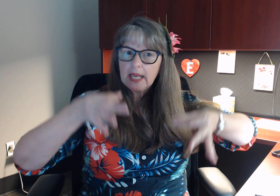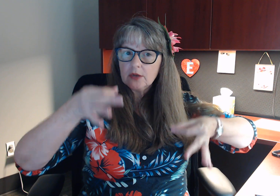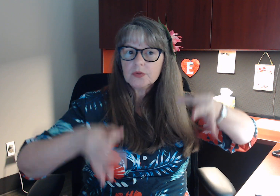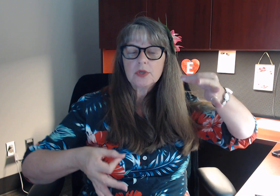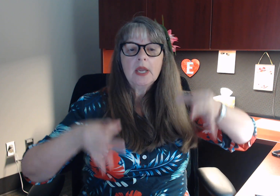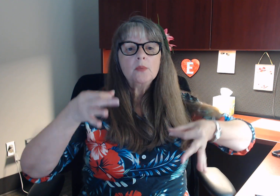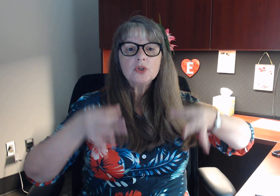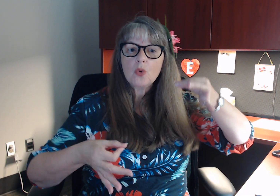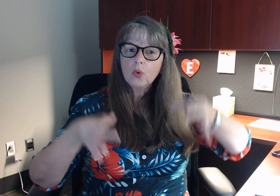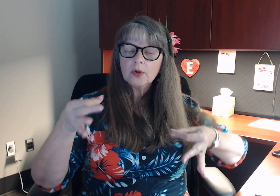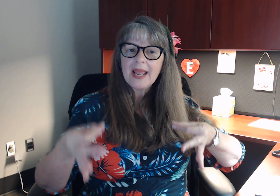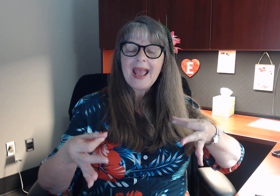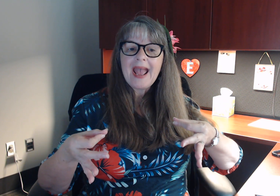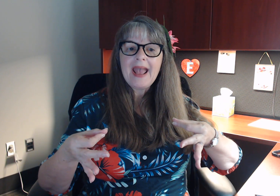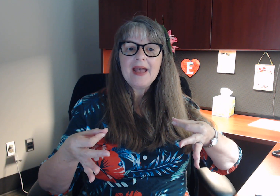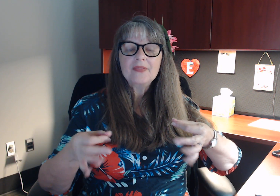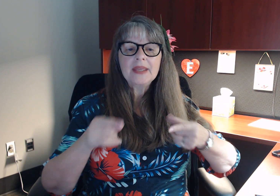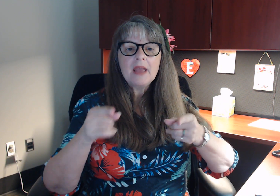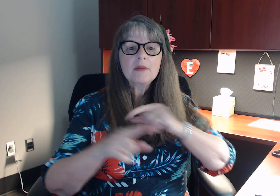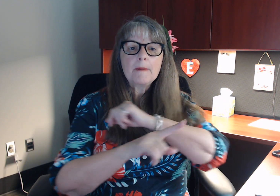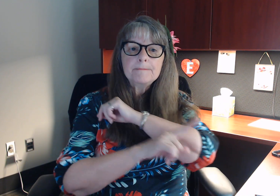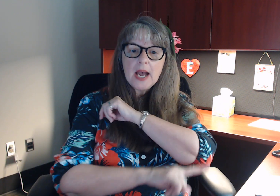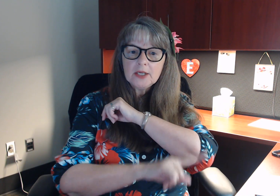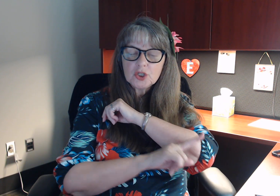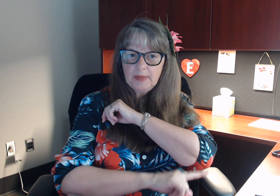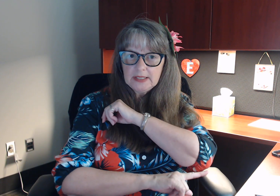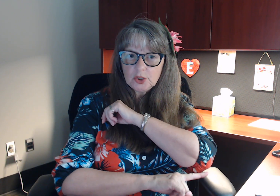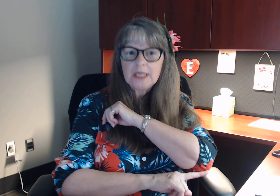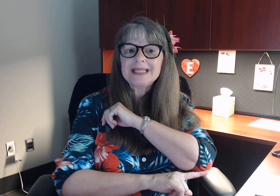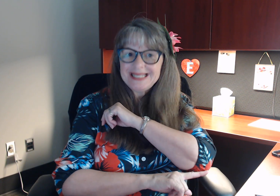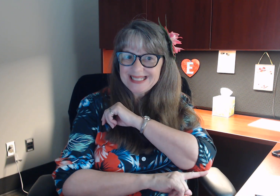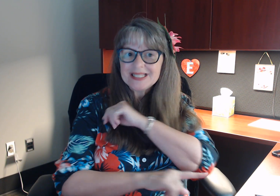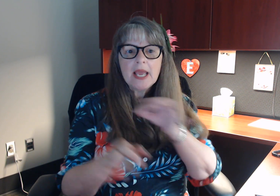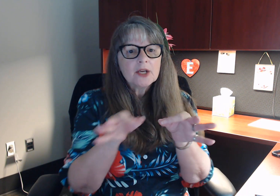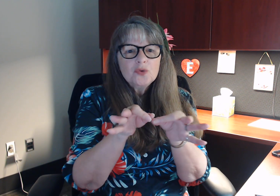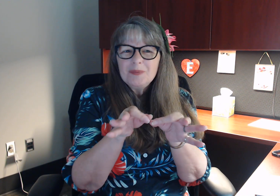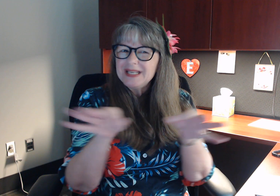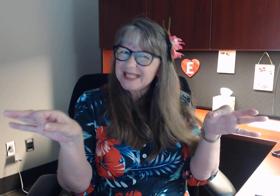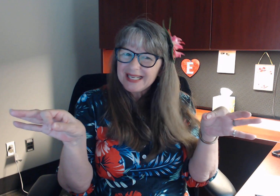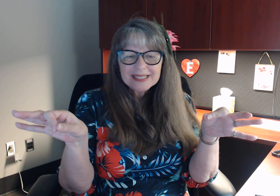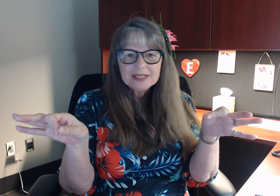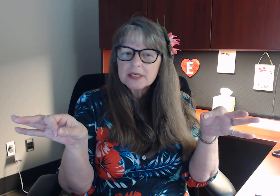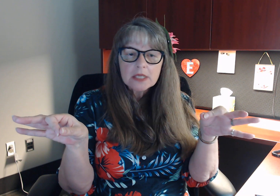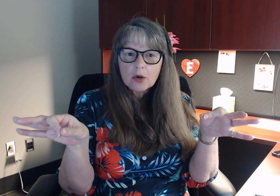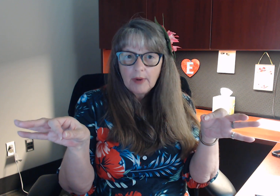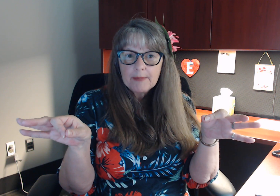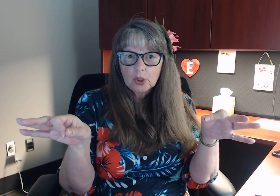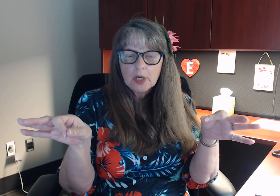scales. He went to court, and they gave him a punishment, a sentence, because you wouldn't be a sentence because this is not grammar. So